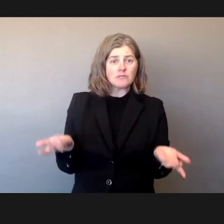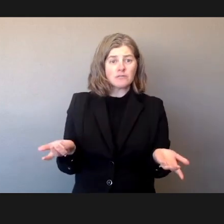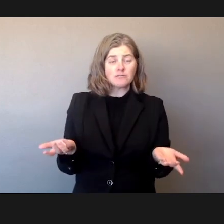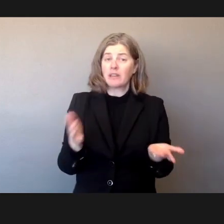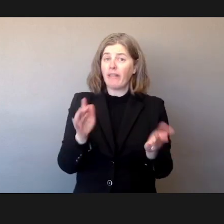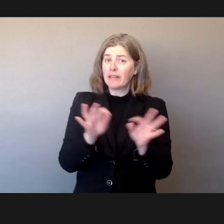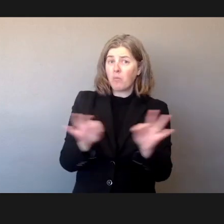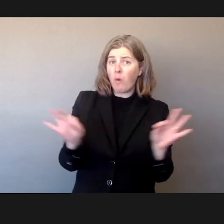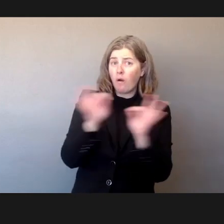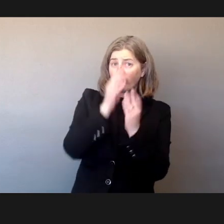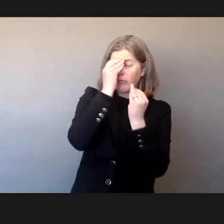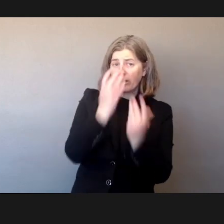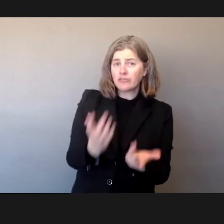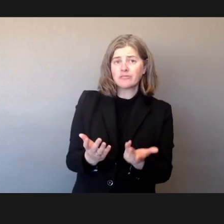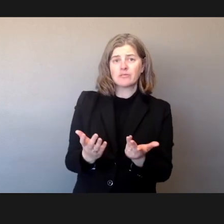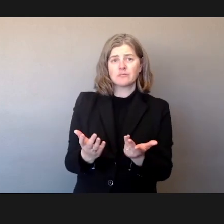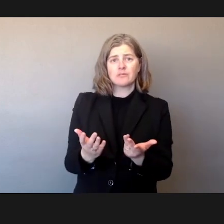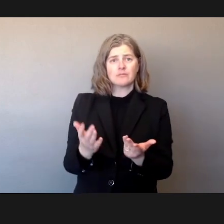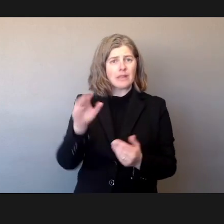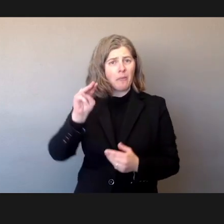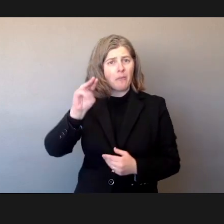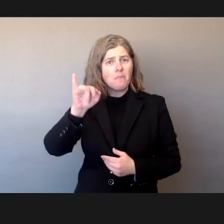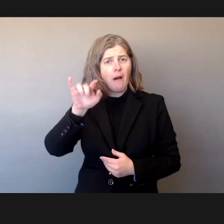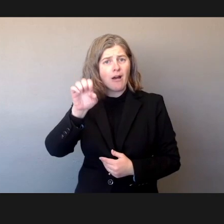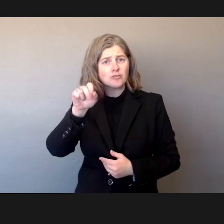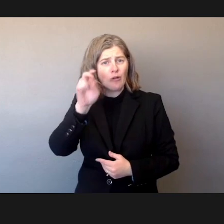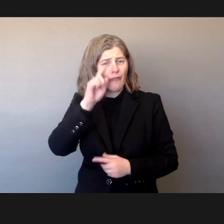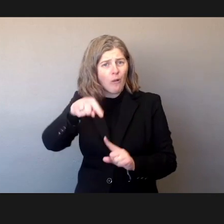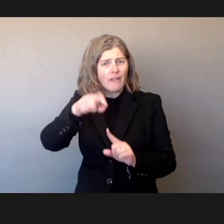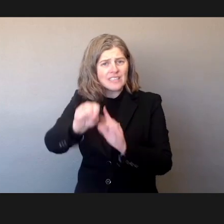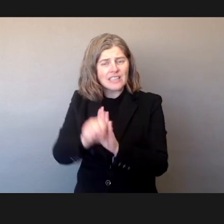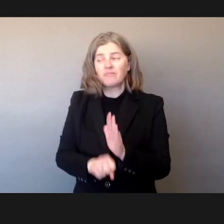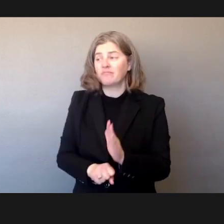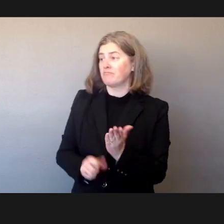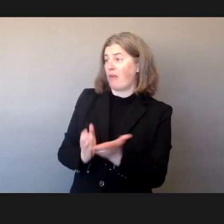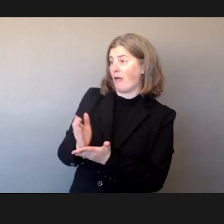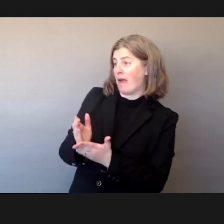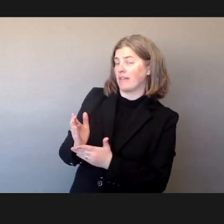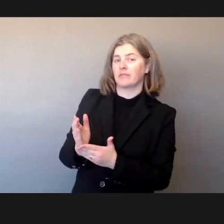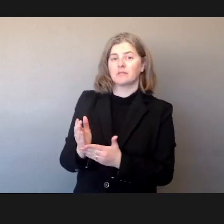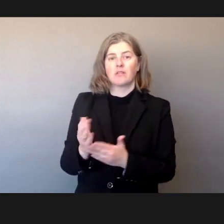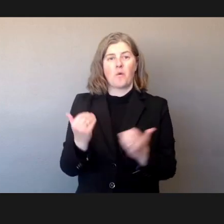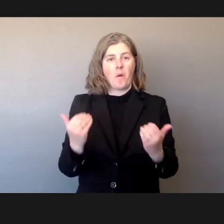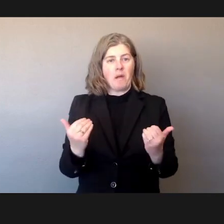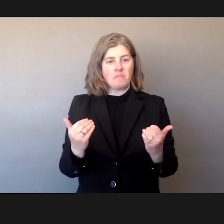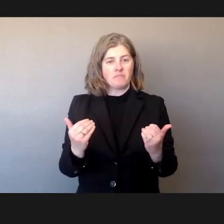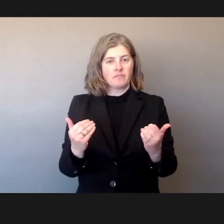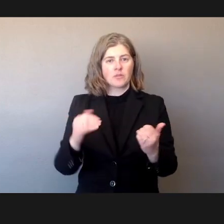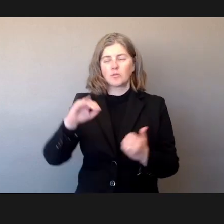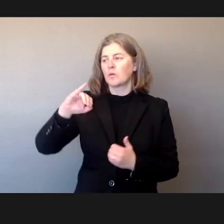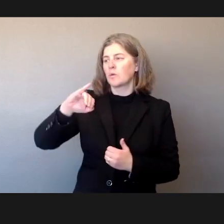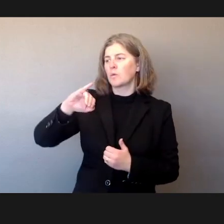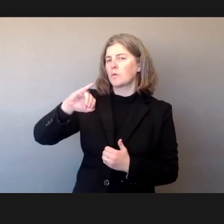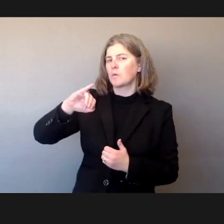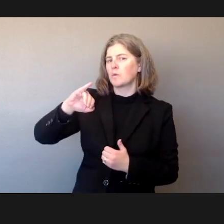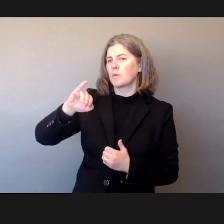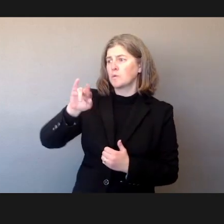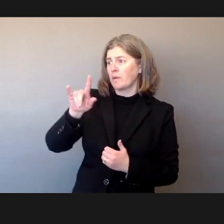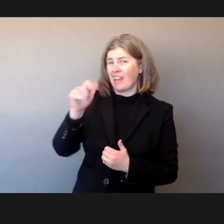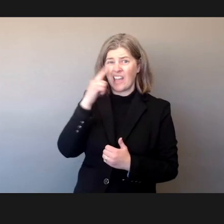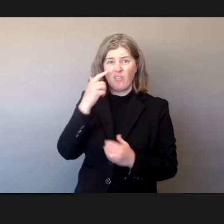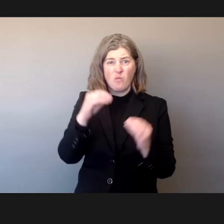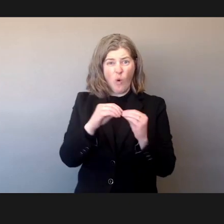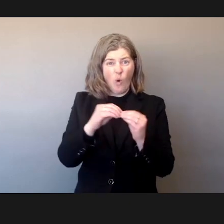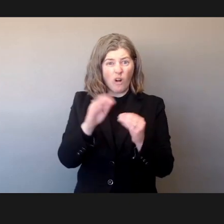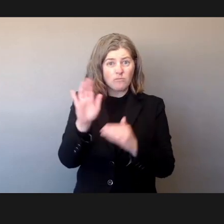important stuff, and this is a milestone for the state. All right. Well, let's, Julia, if anybody else would